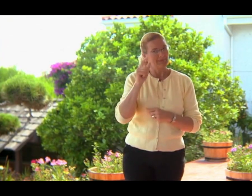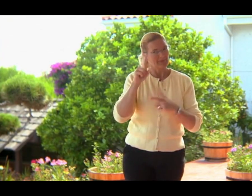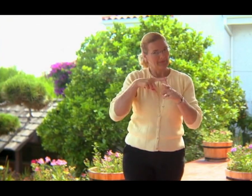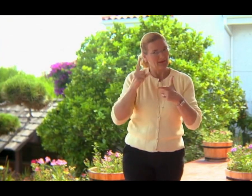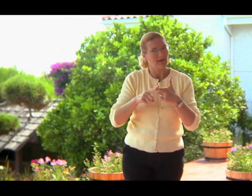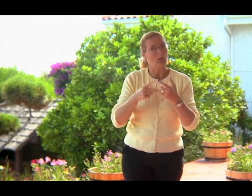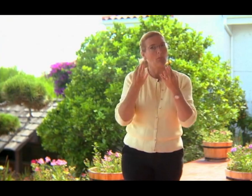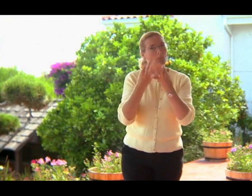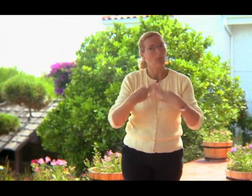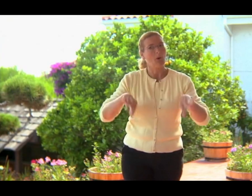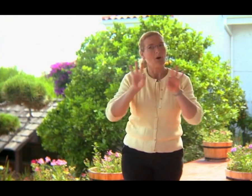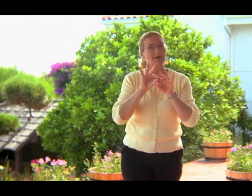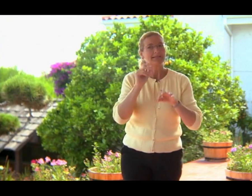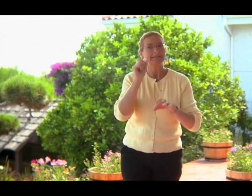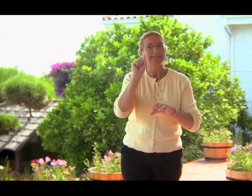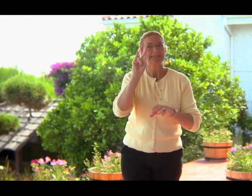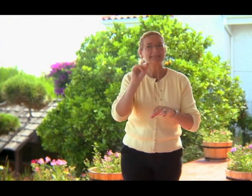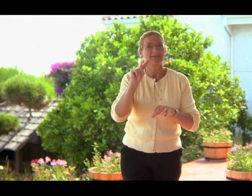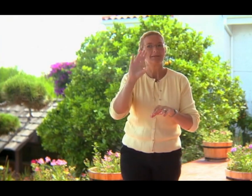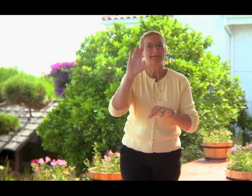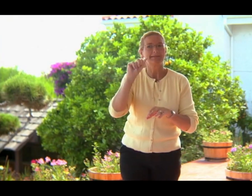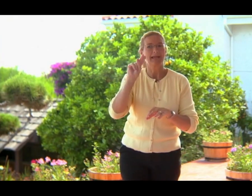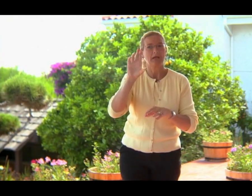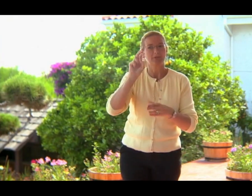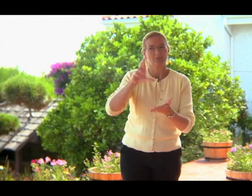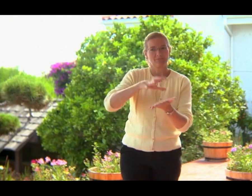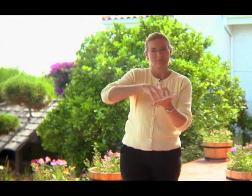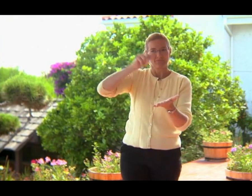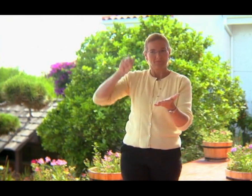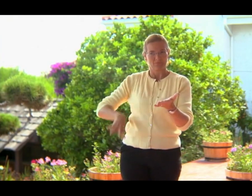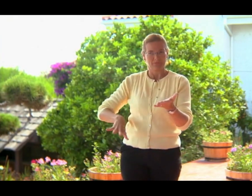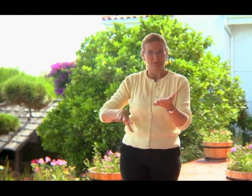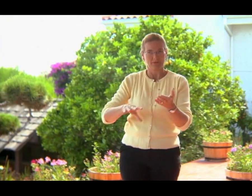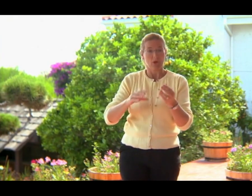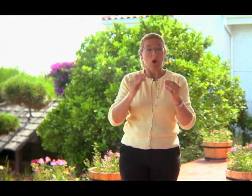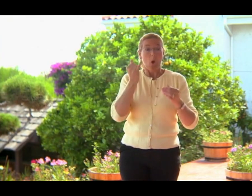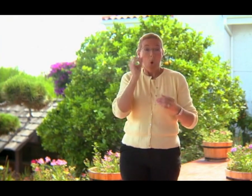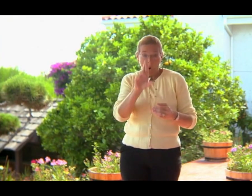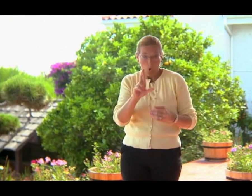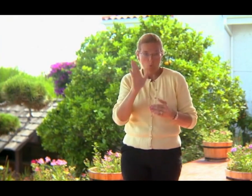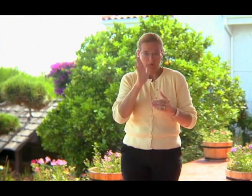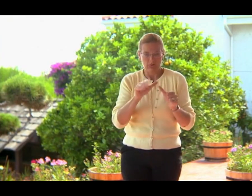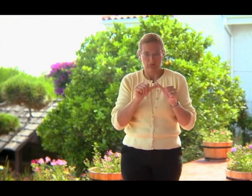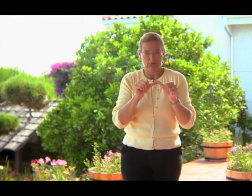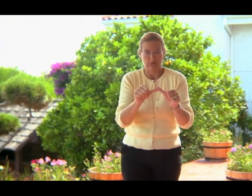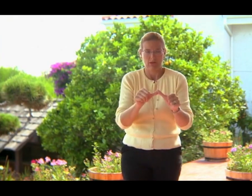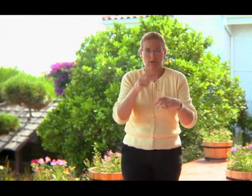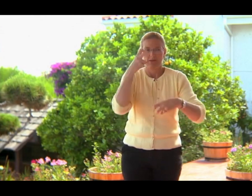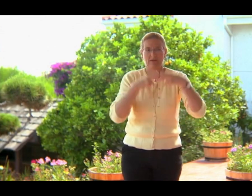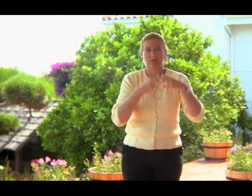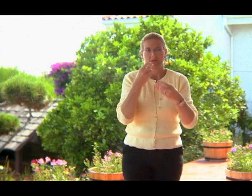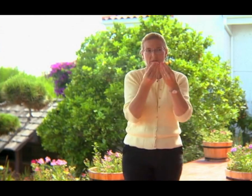Therefore, if the skin cancer is allowed to continue growing, it will also be more difficult to treat.